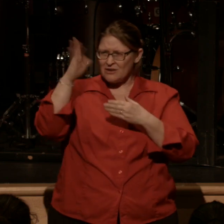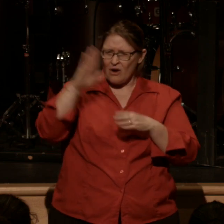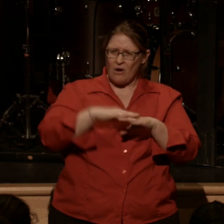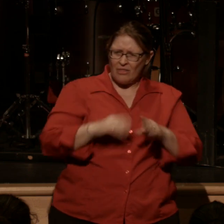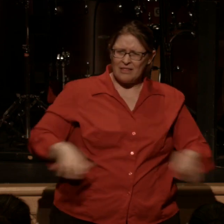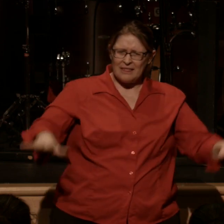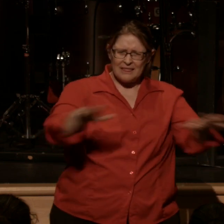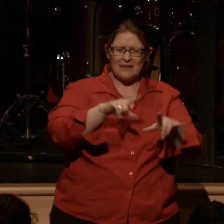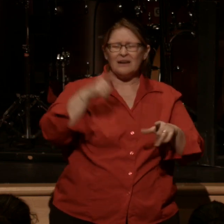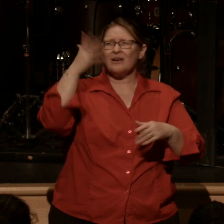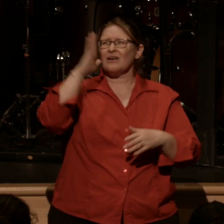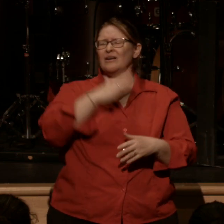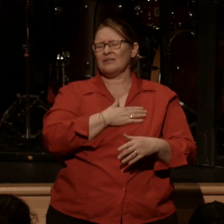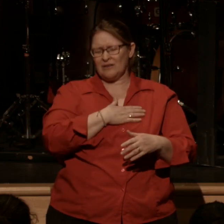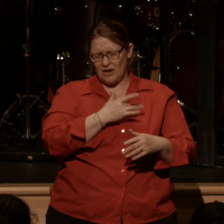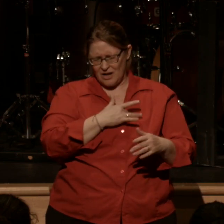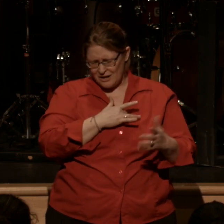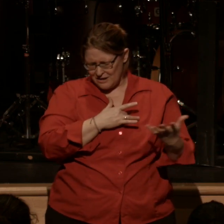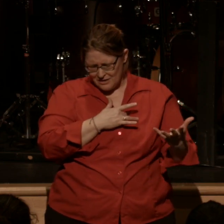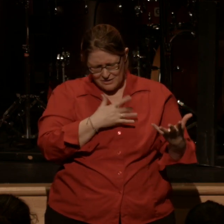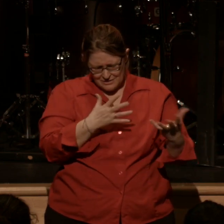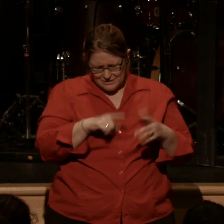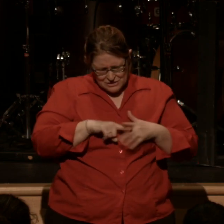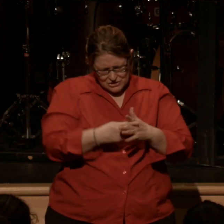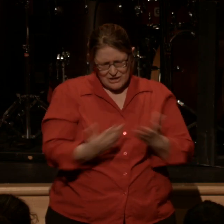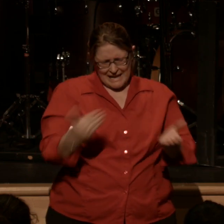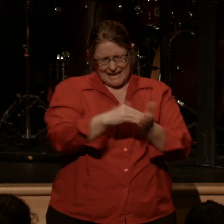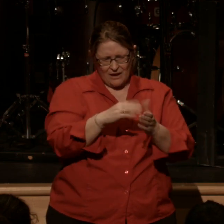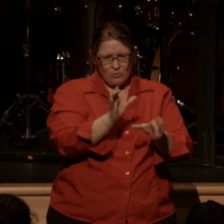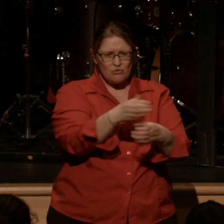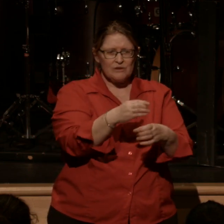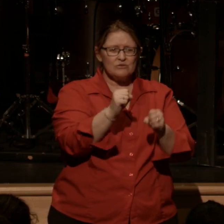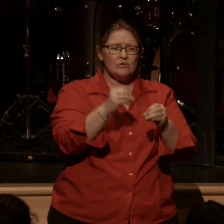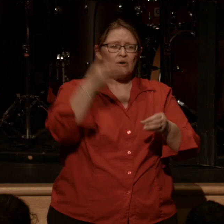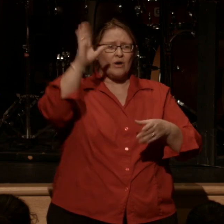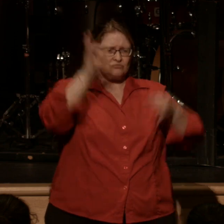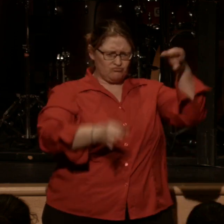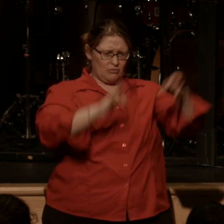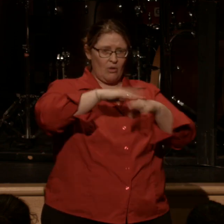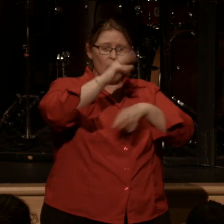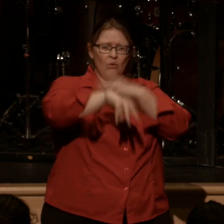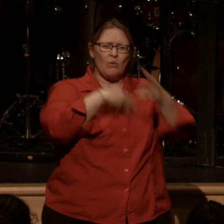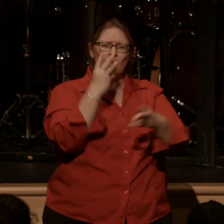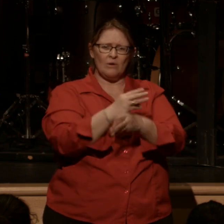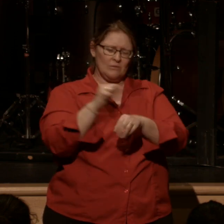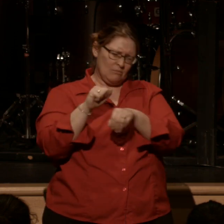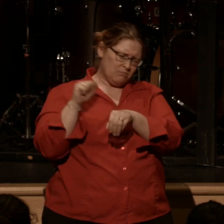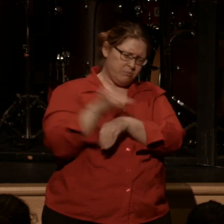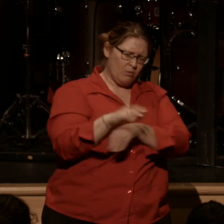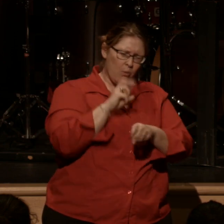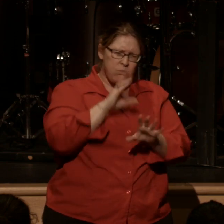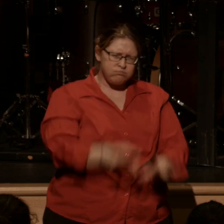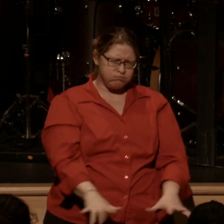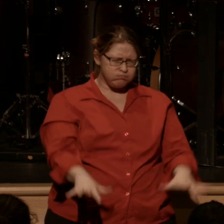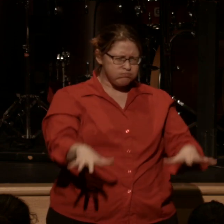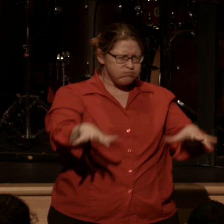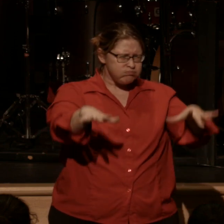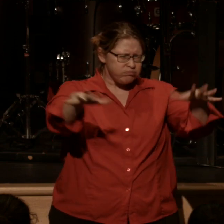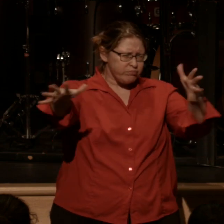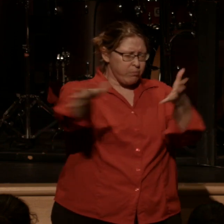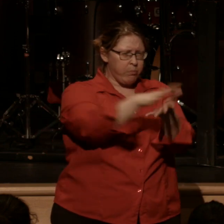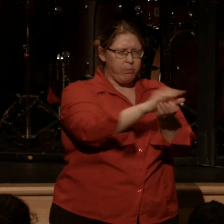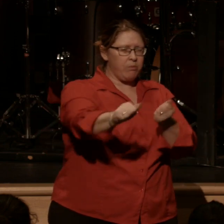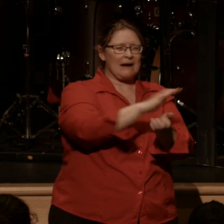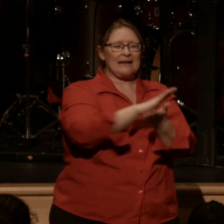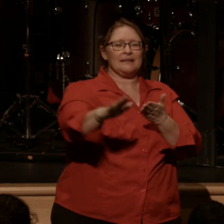grieved God's heart to want to start over with creation. And so God's judgment on all of the world was to send a flood and wipe it all clean except